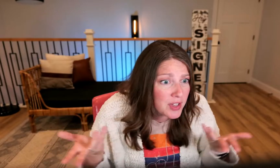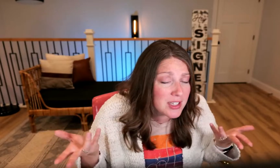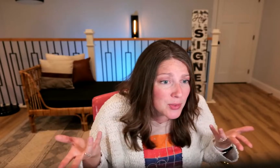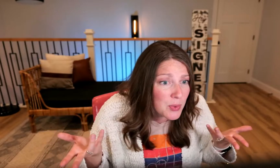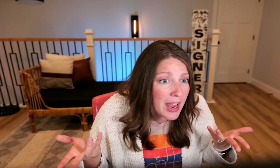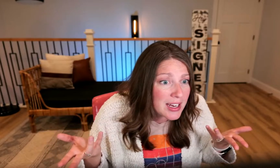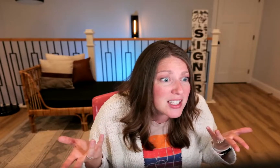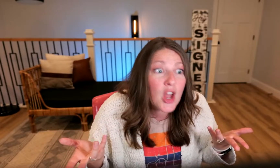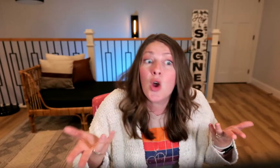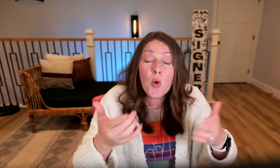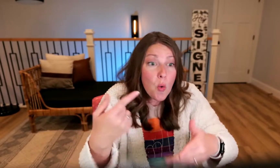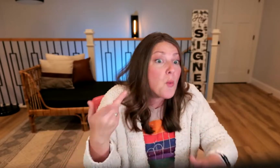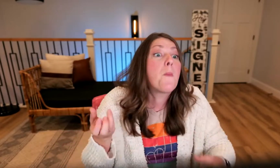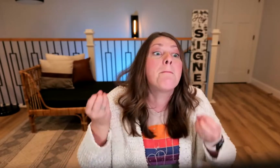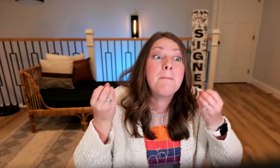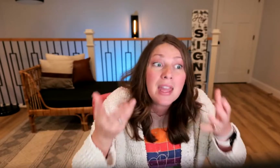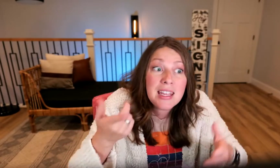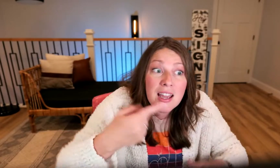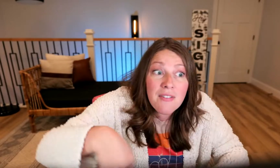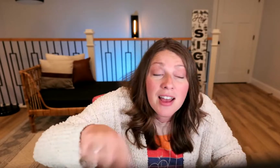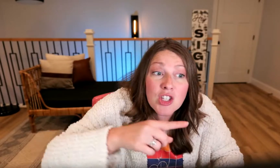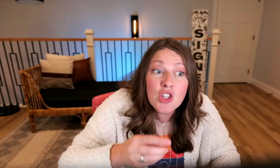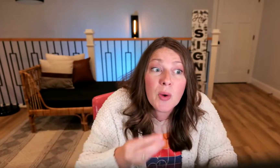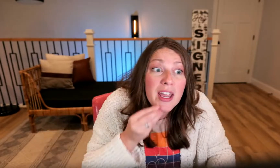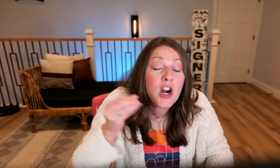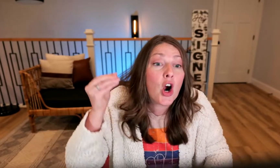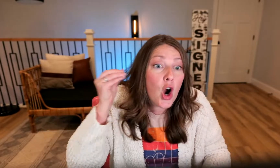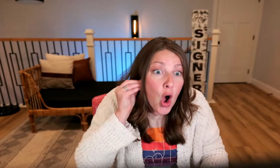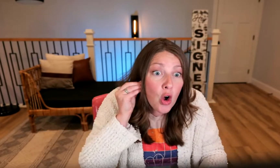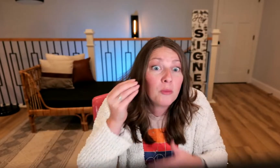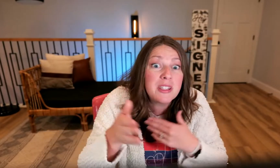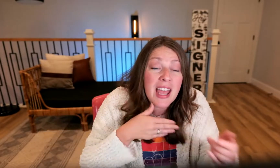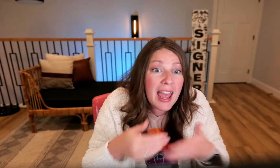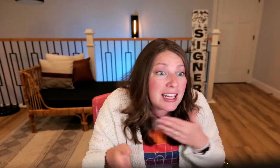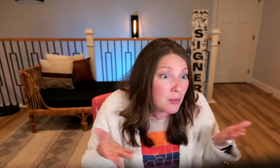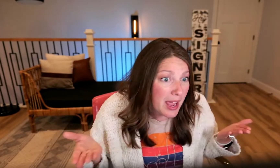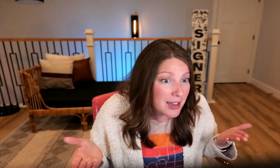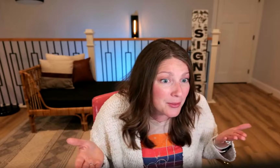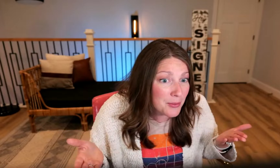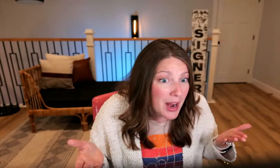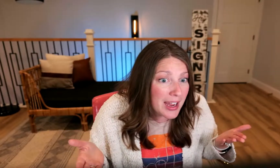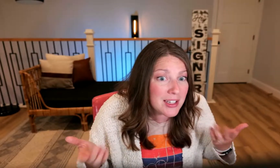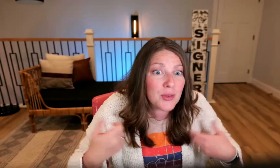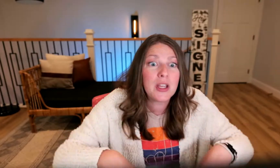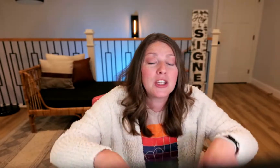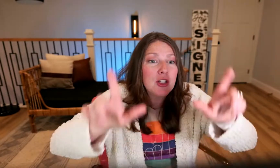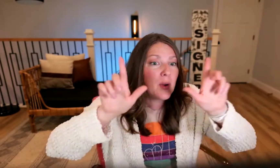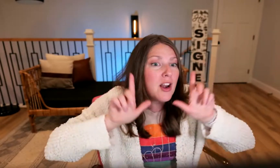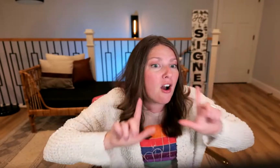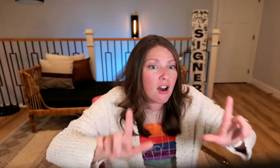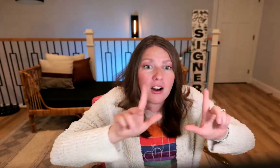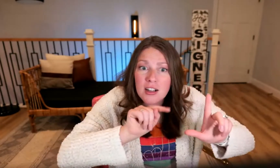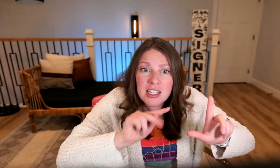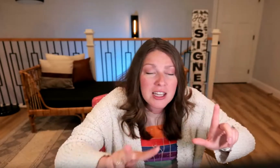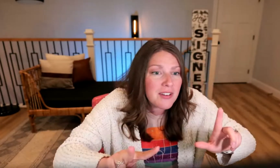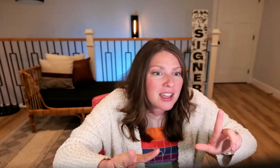movies, right? Many of us do it in our homes anyway, right? We do it on our